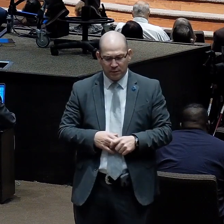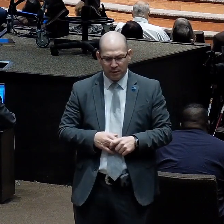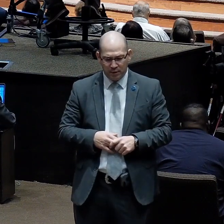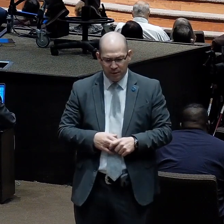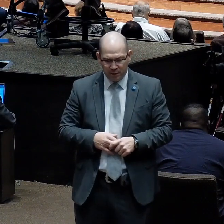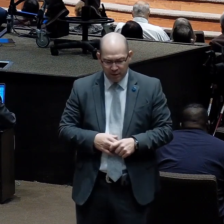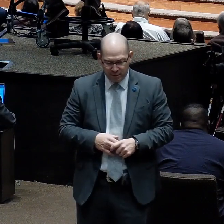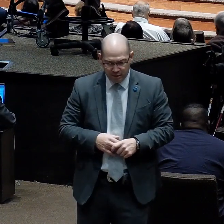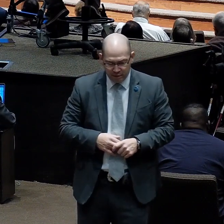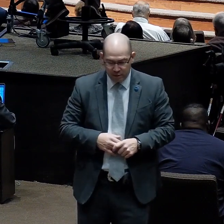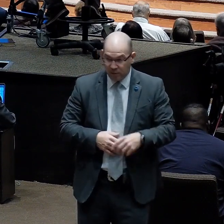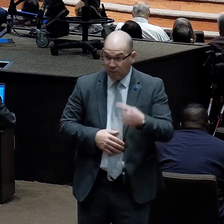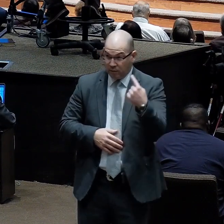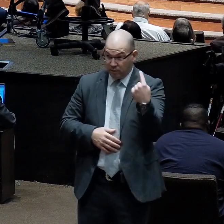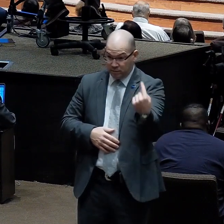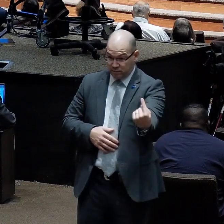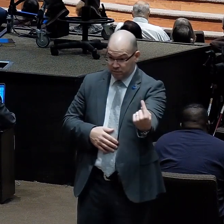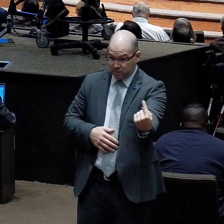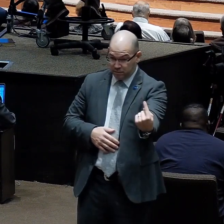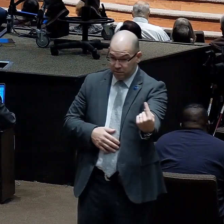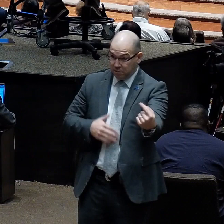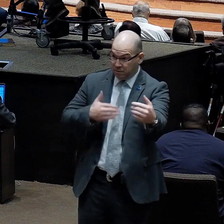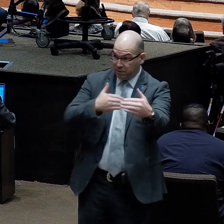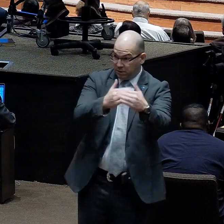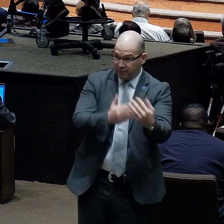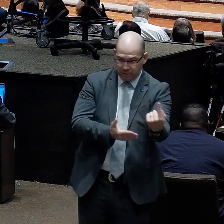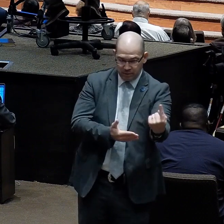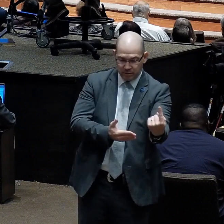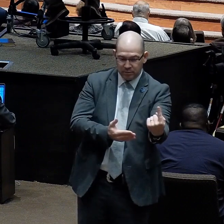One of them is a gay couple.